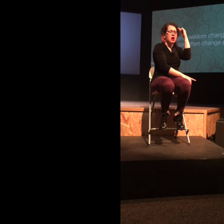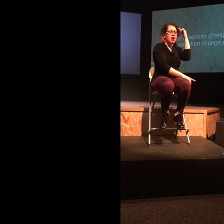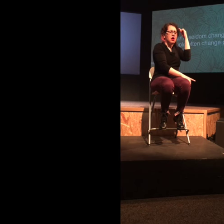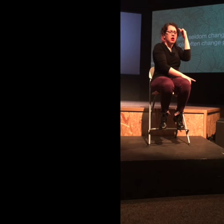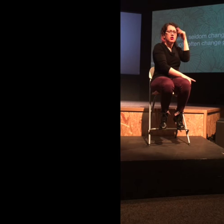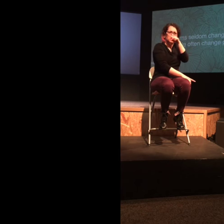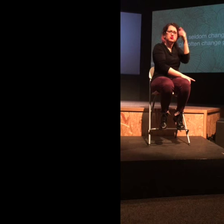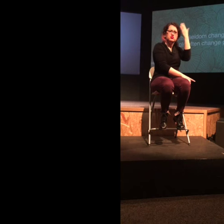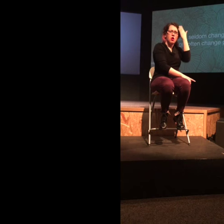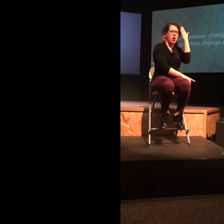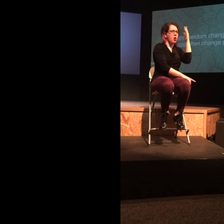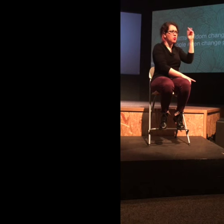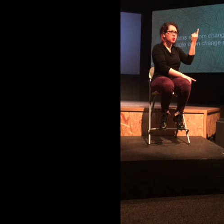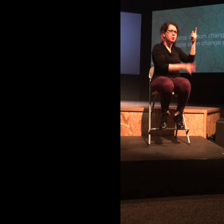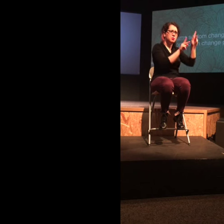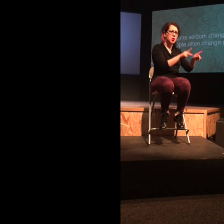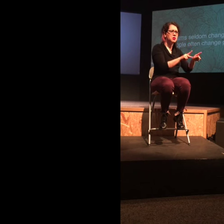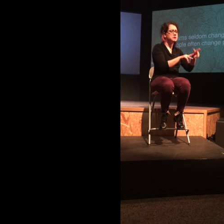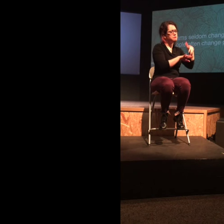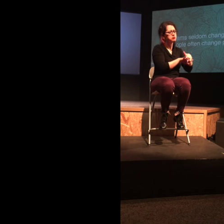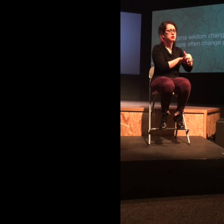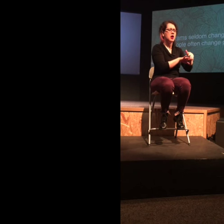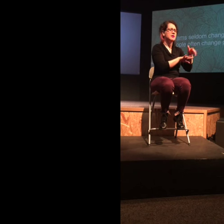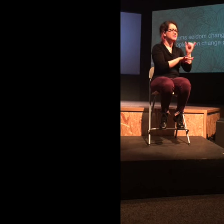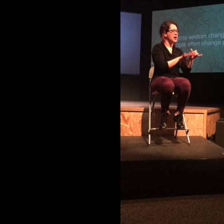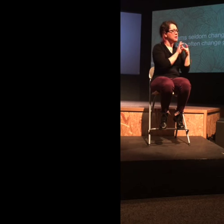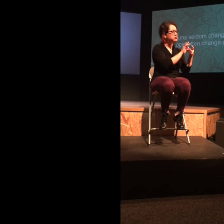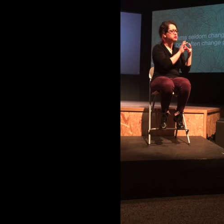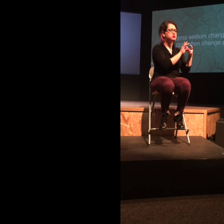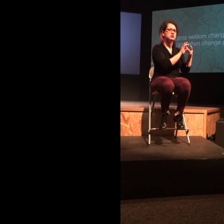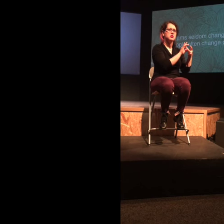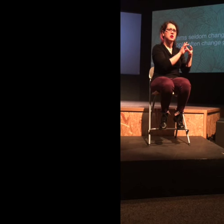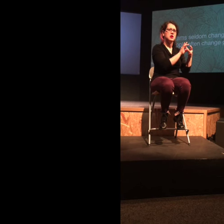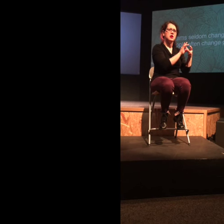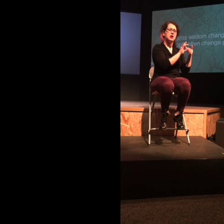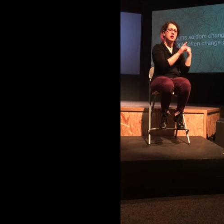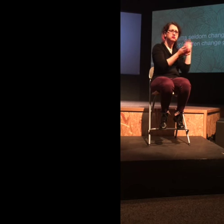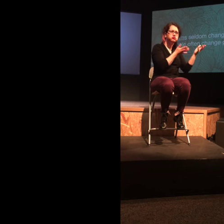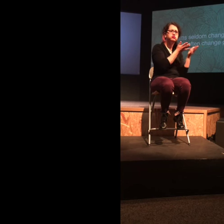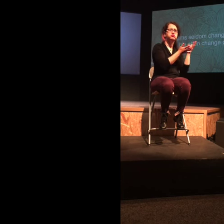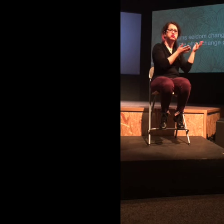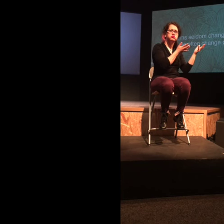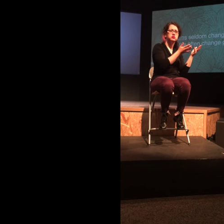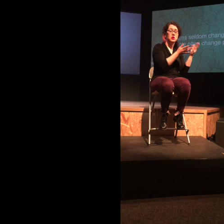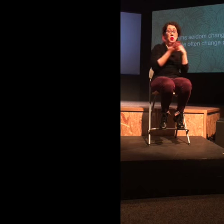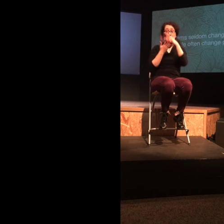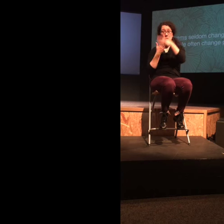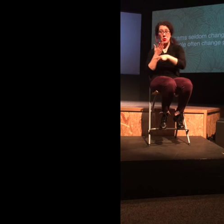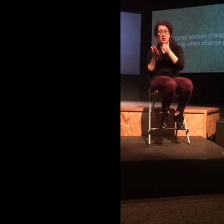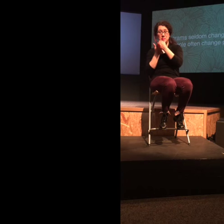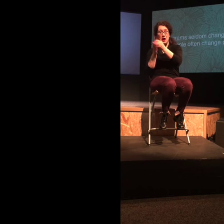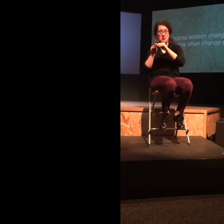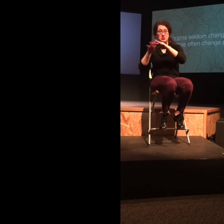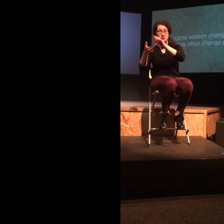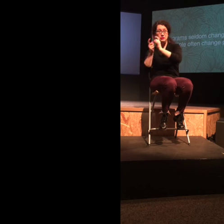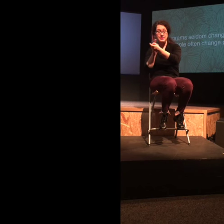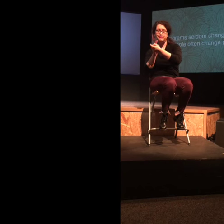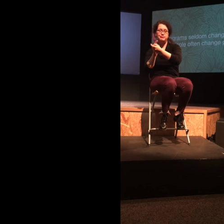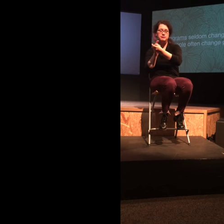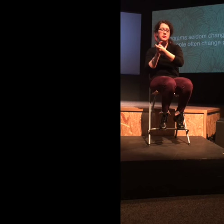that you know this is the person, these are the people, because programs seldom change people, and